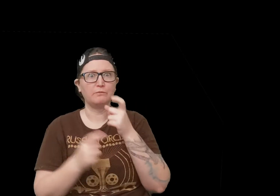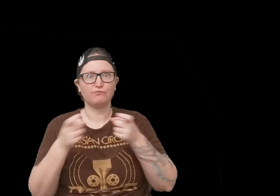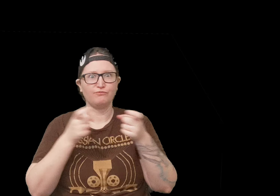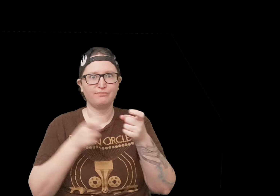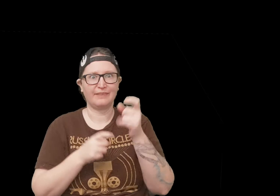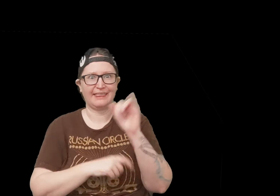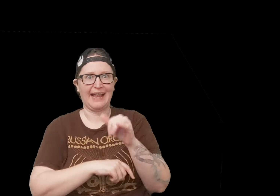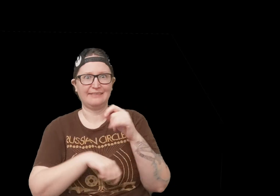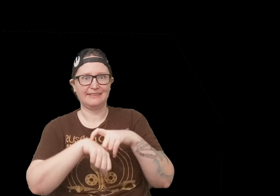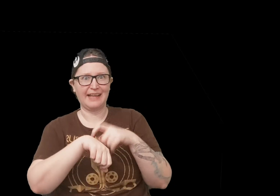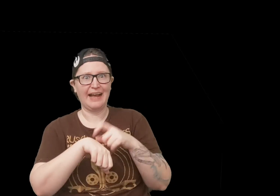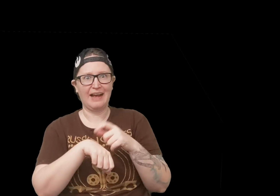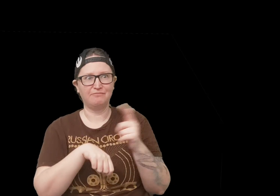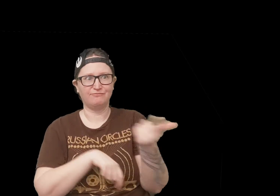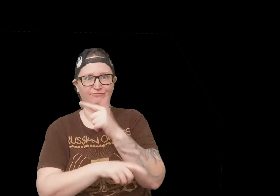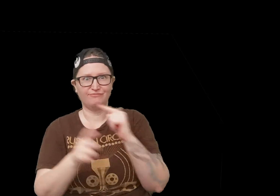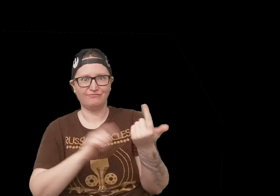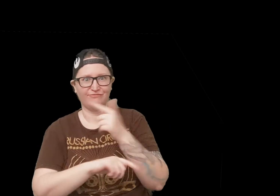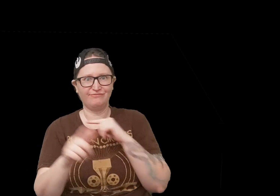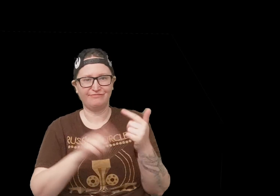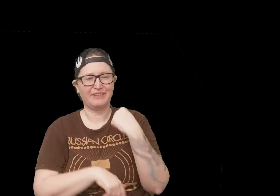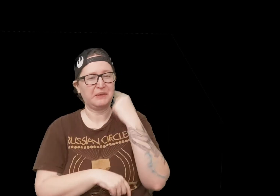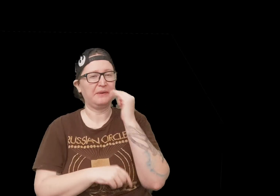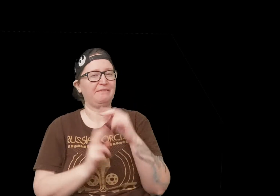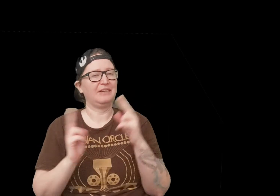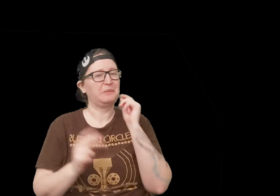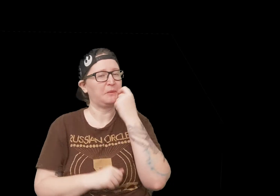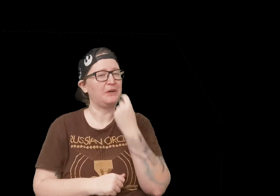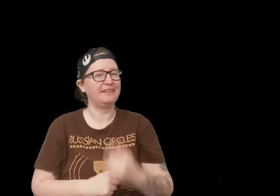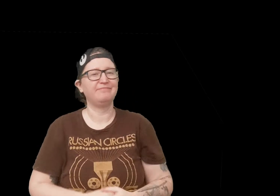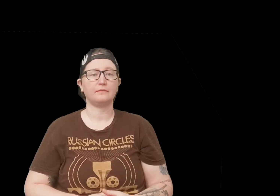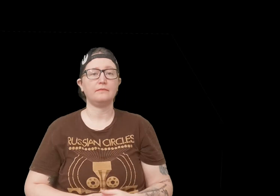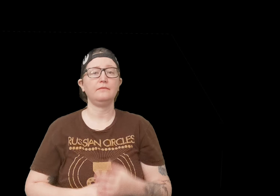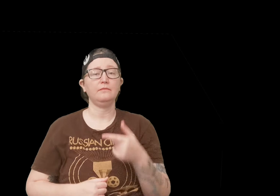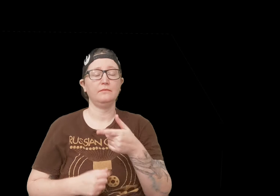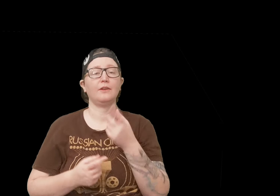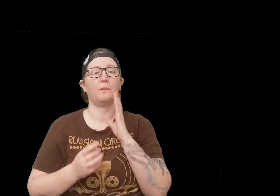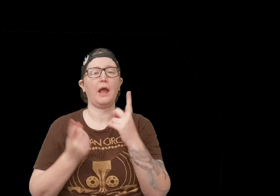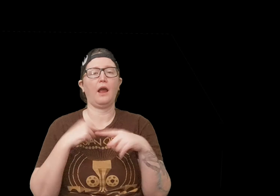visual representation of who's dominant at that time. And it kind of goes back and forth, which I think is really cool.